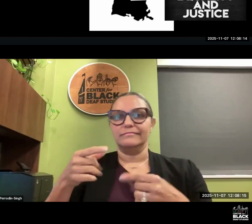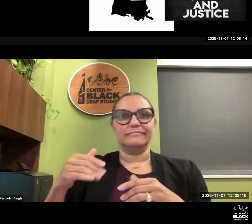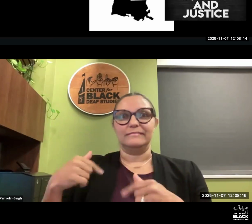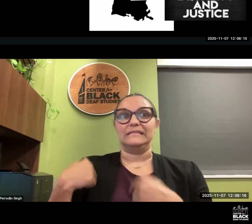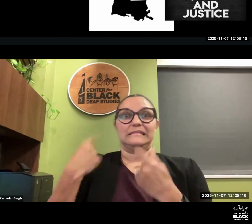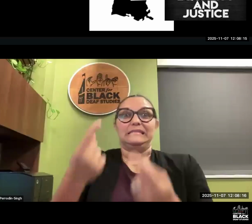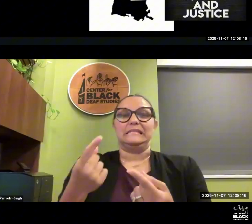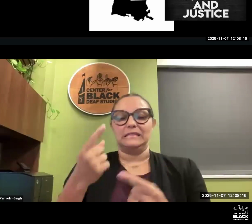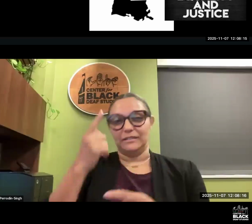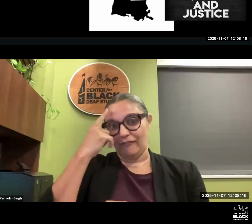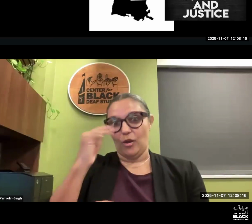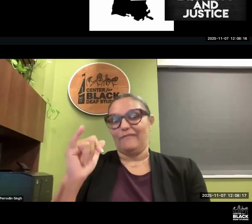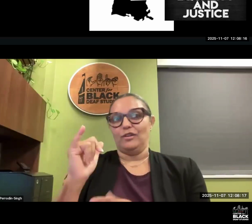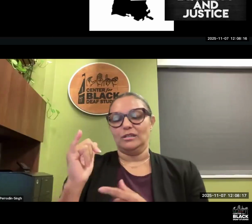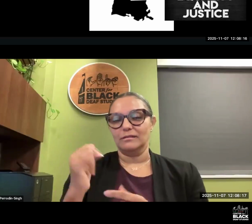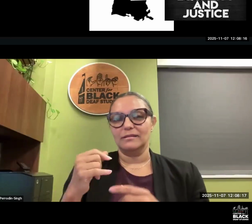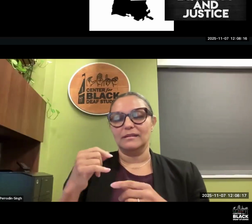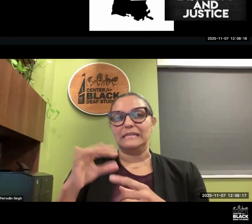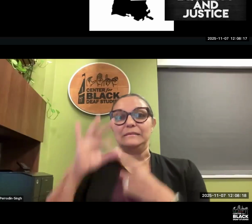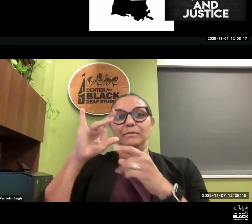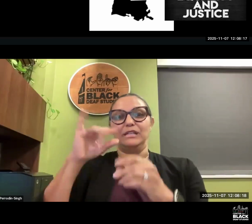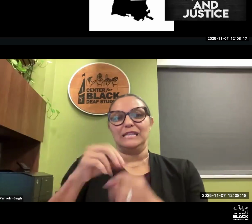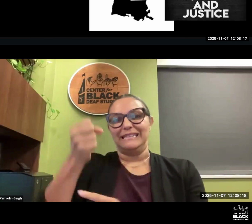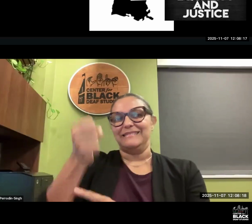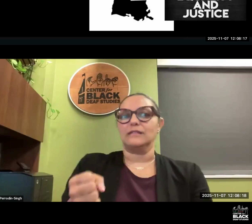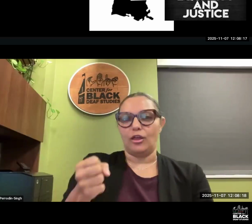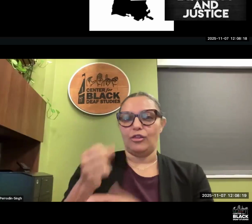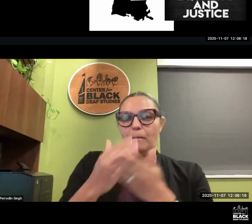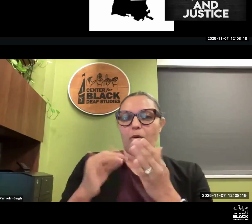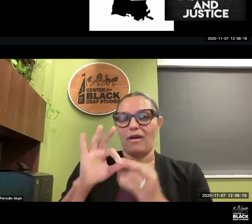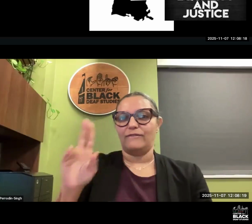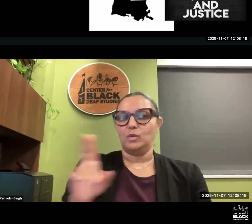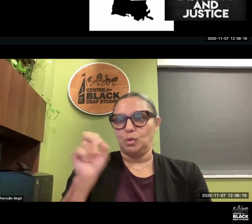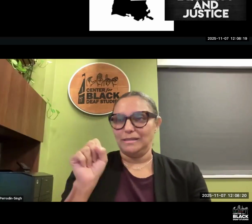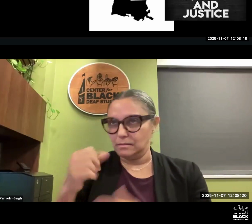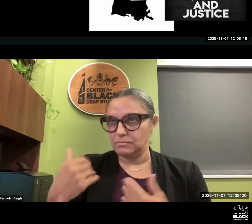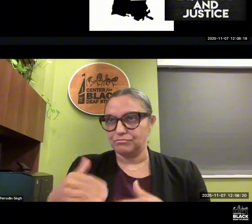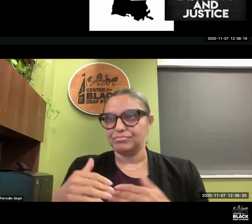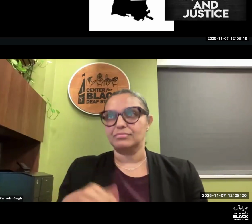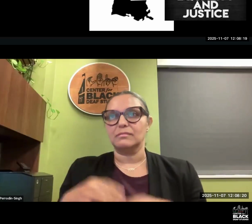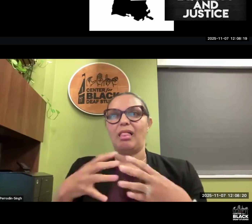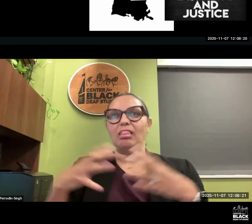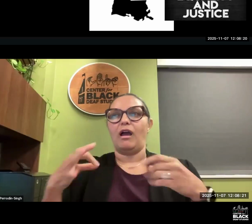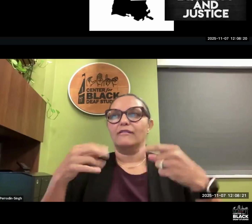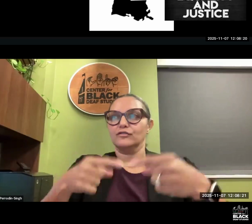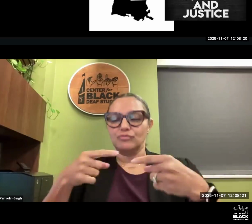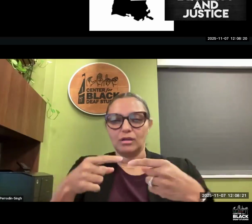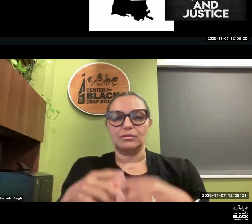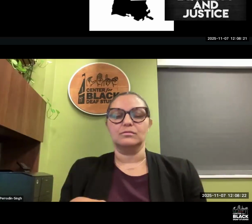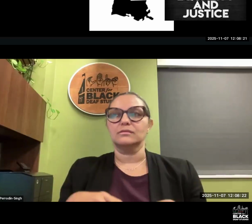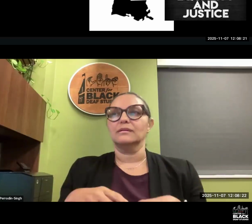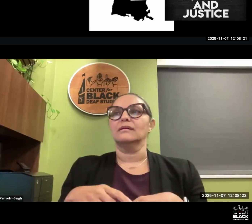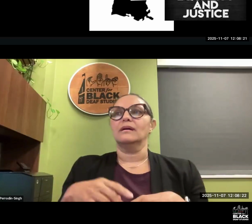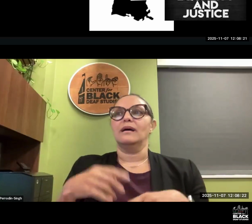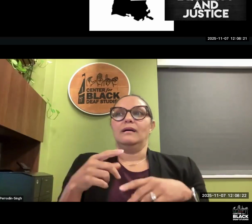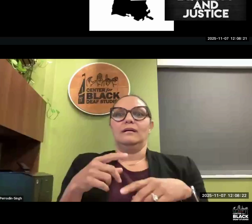And that is an area known of a place of struggle, especially in the southern part of the United States. There are a lot